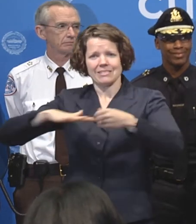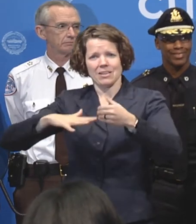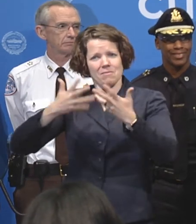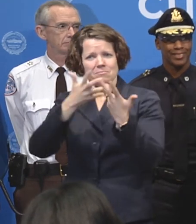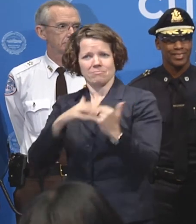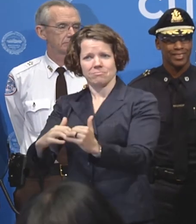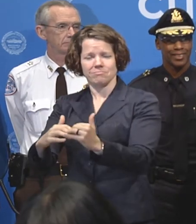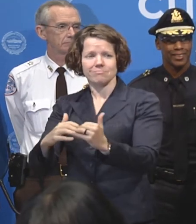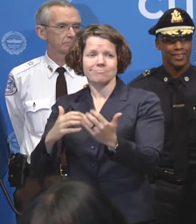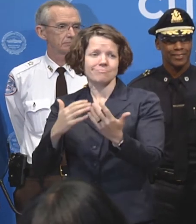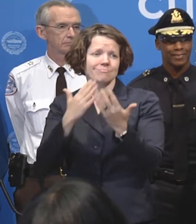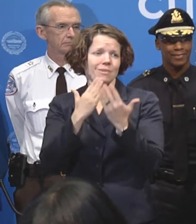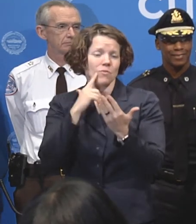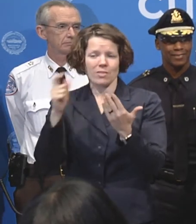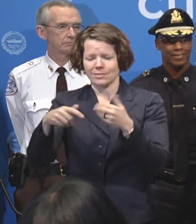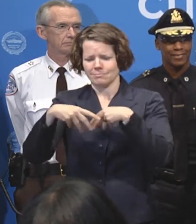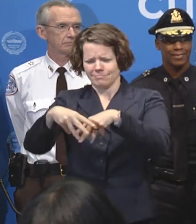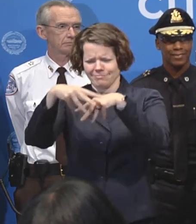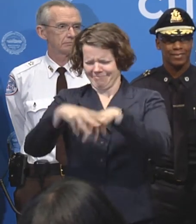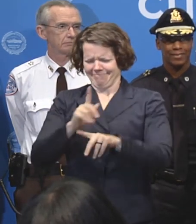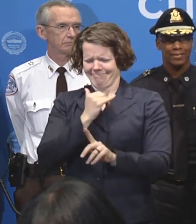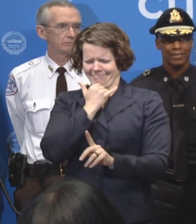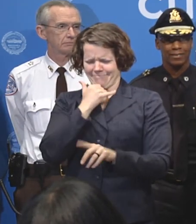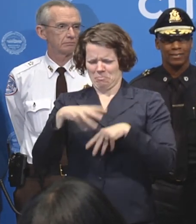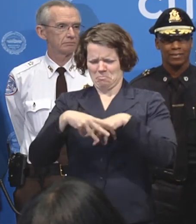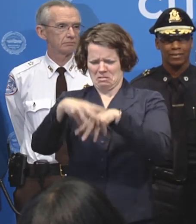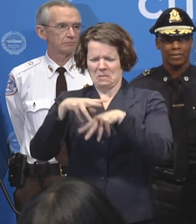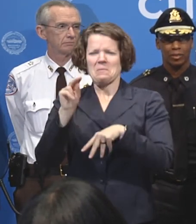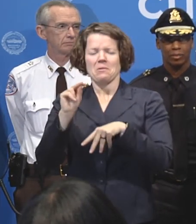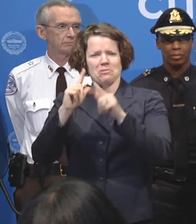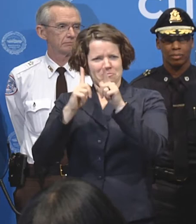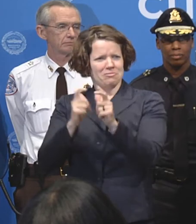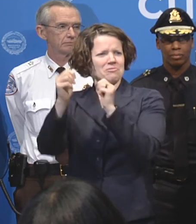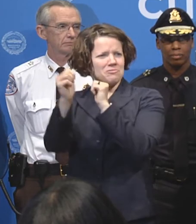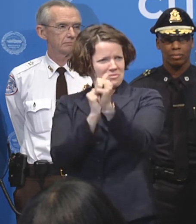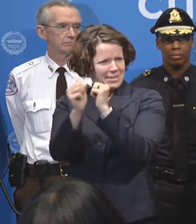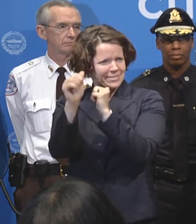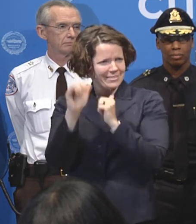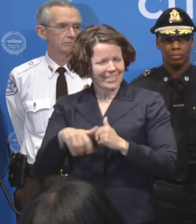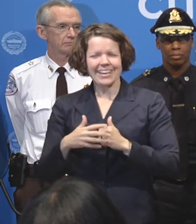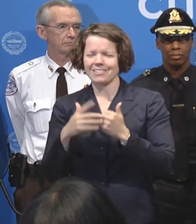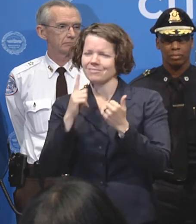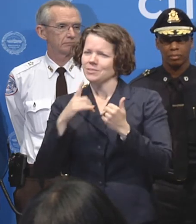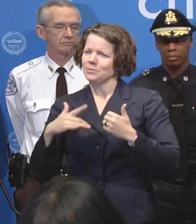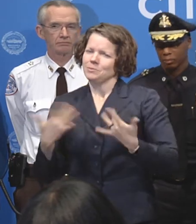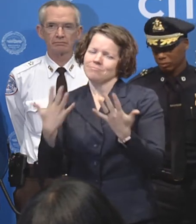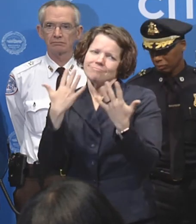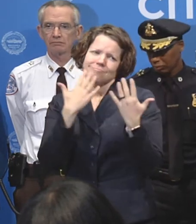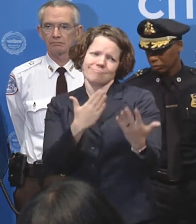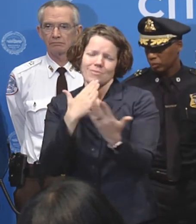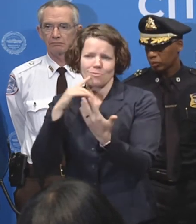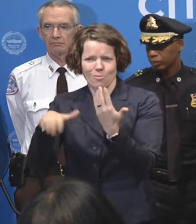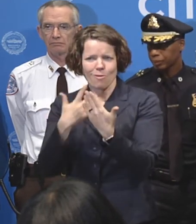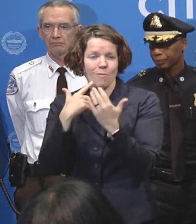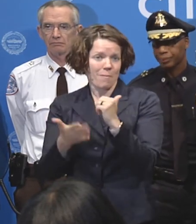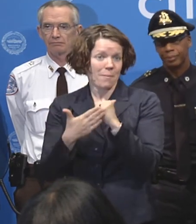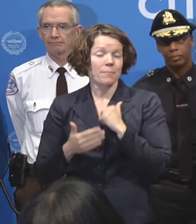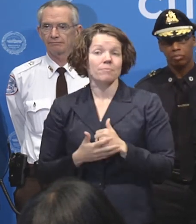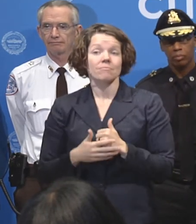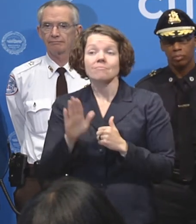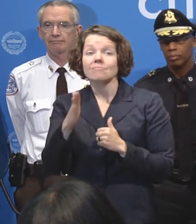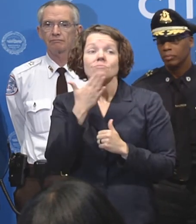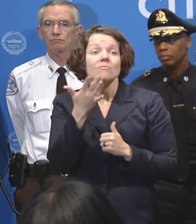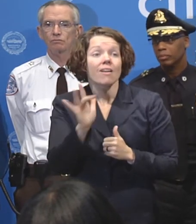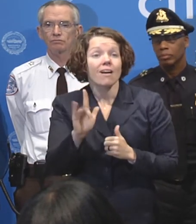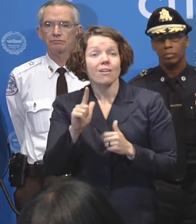getting this marathon route up and running and ready to go. I want to say good luck to all the runners, all the racers who are coming here from all over the world,